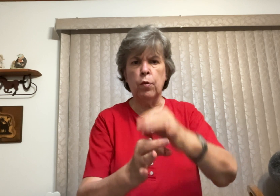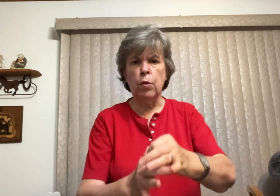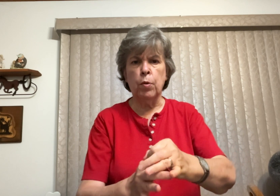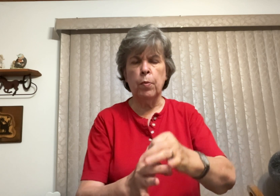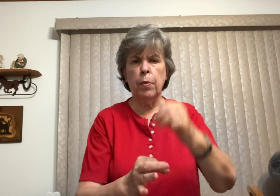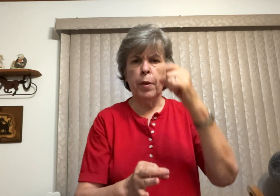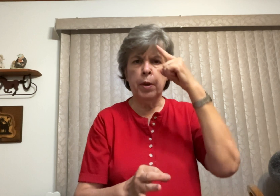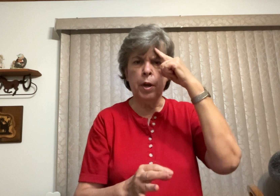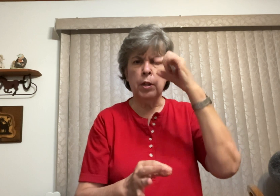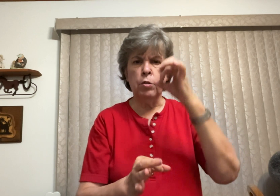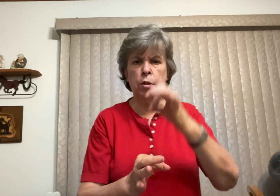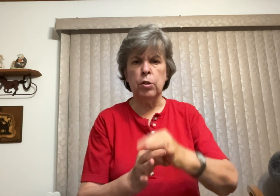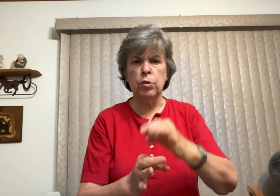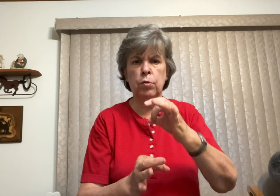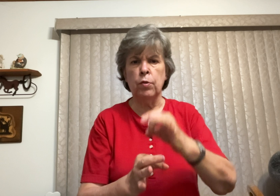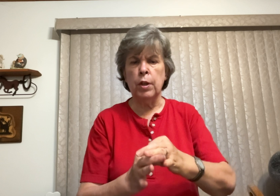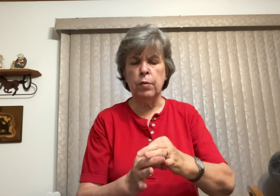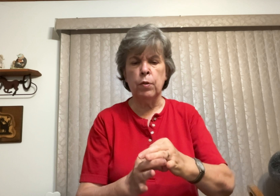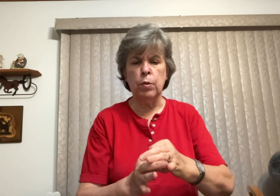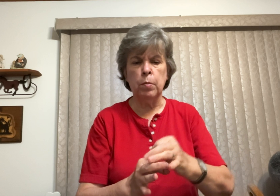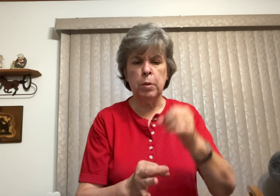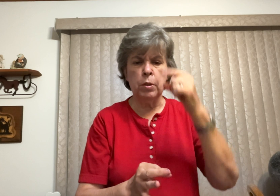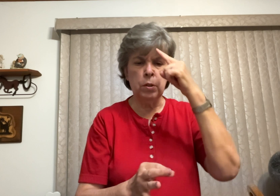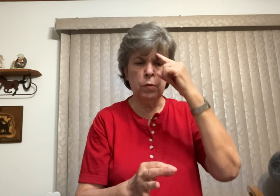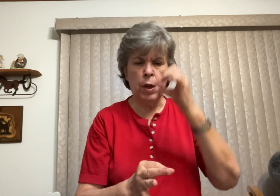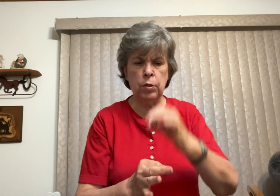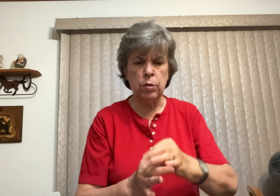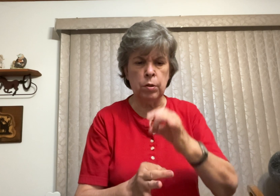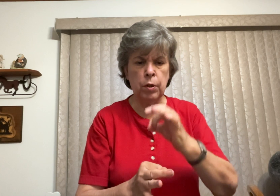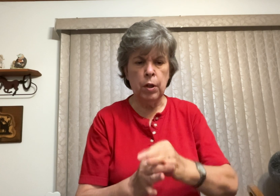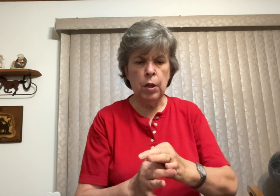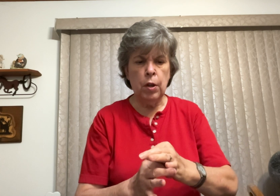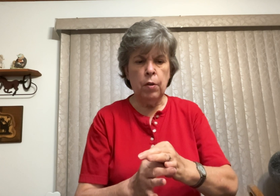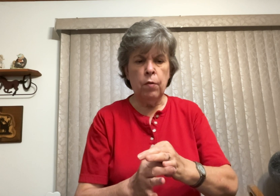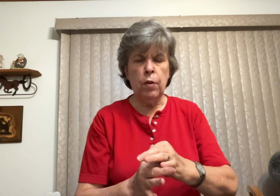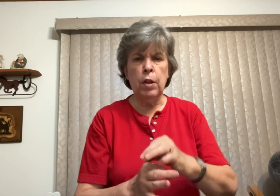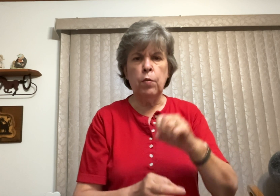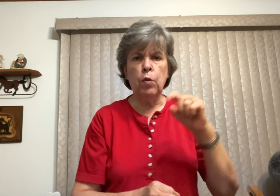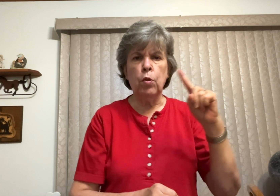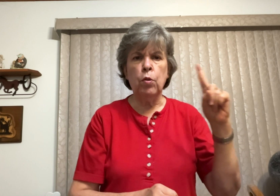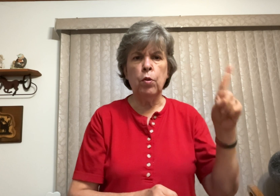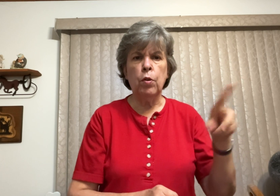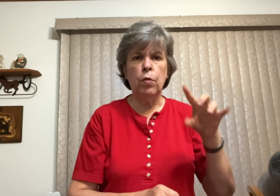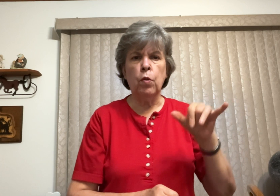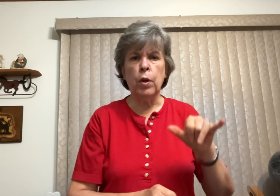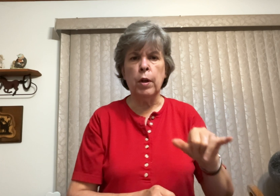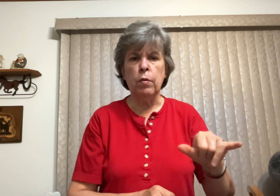faithful. I usually just do faithful because it's faster. Faithful forever.